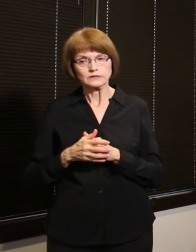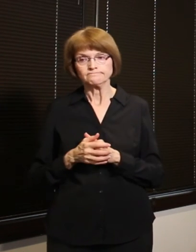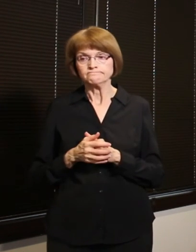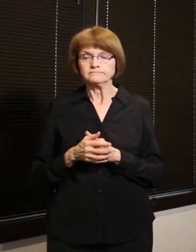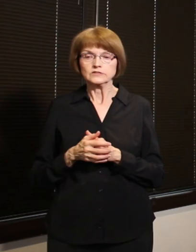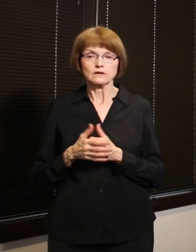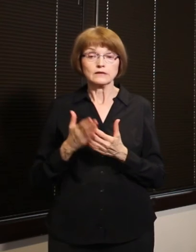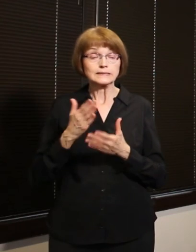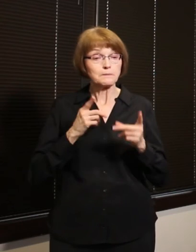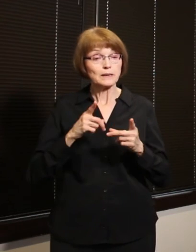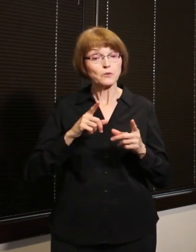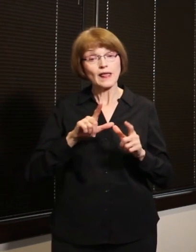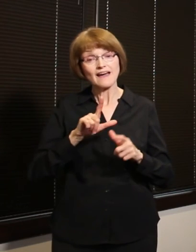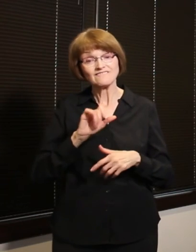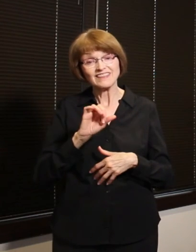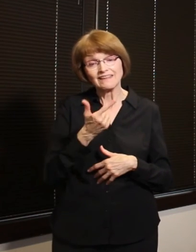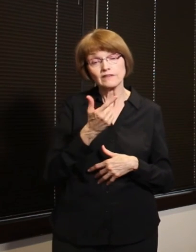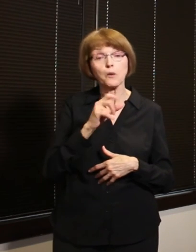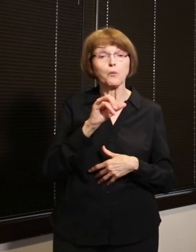So